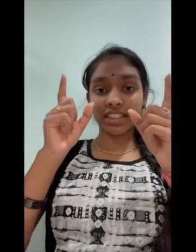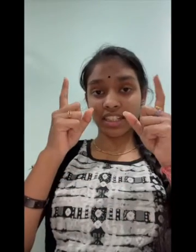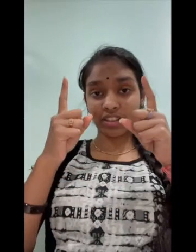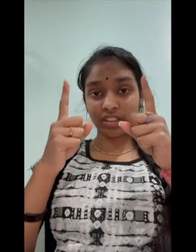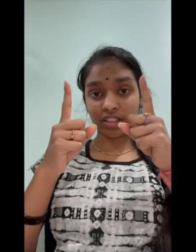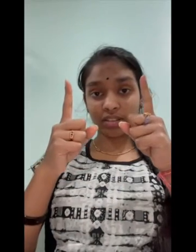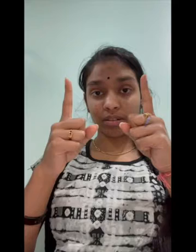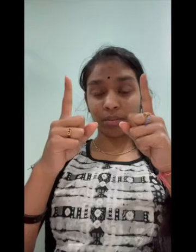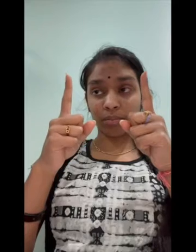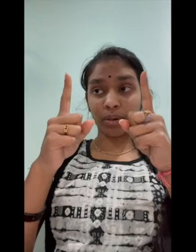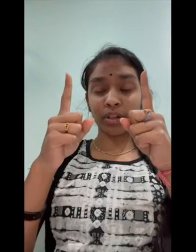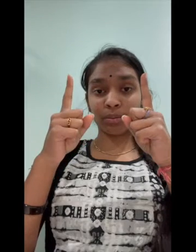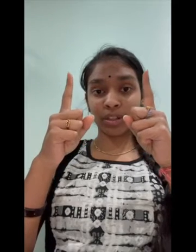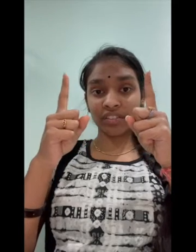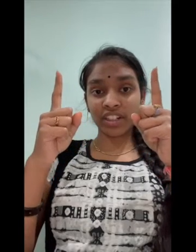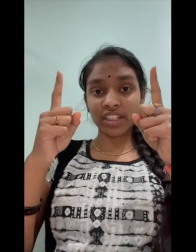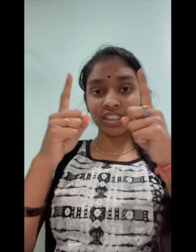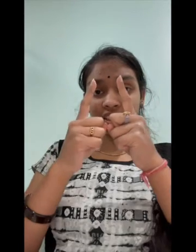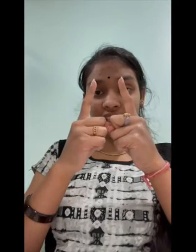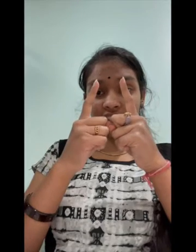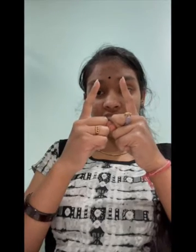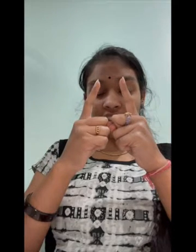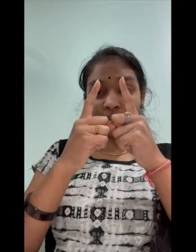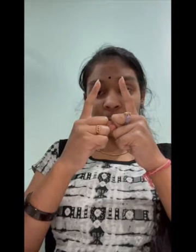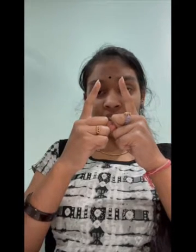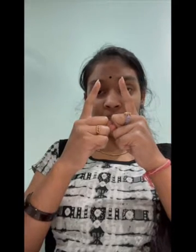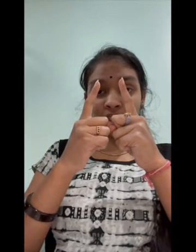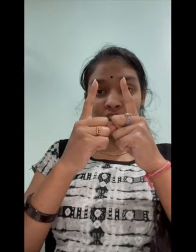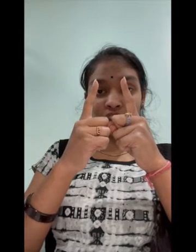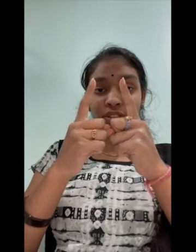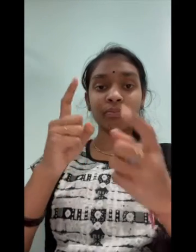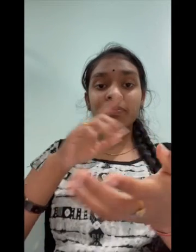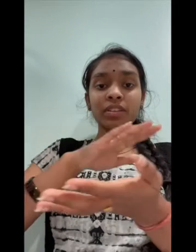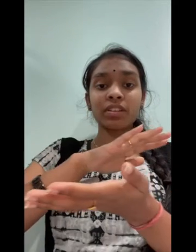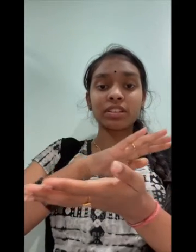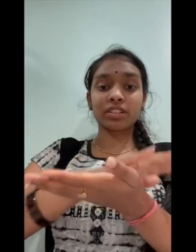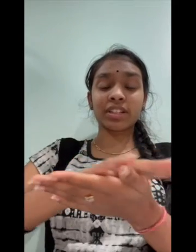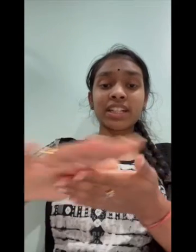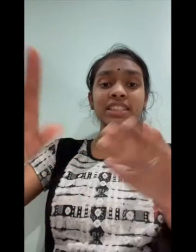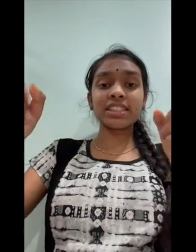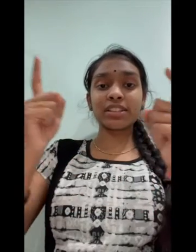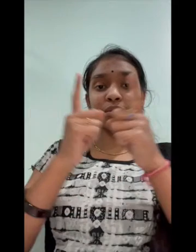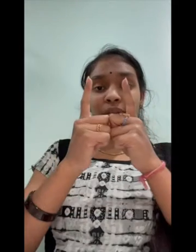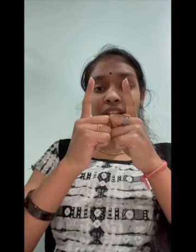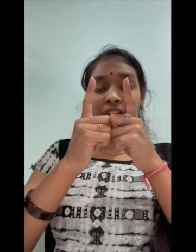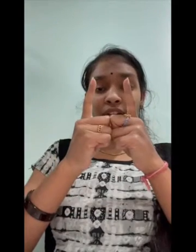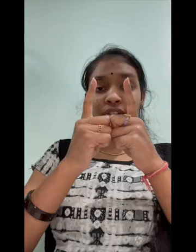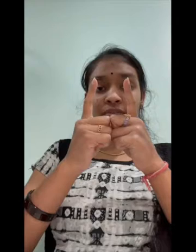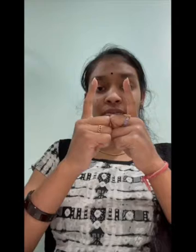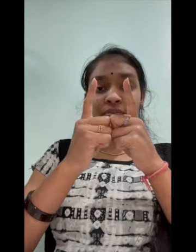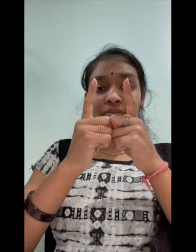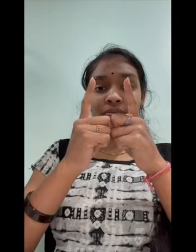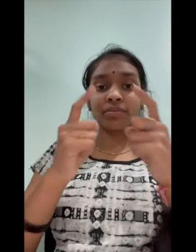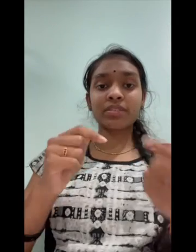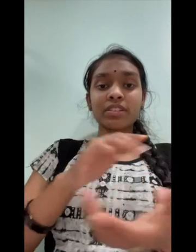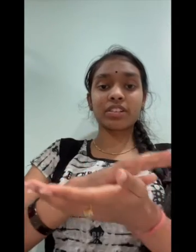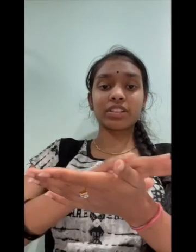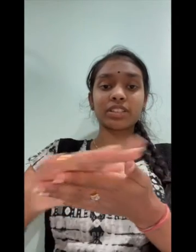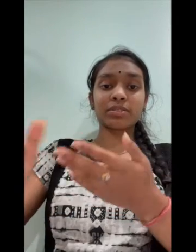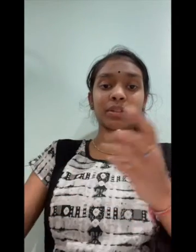take both your pointing fingers and make them touch. So nice to meet you. So this would be